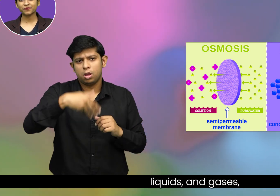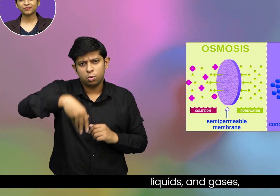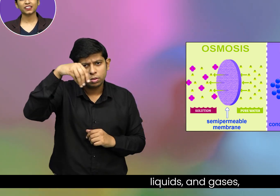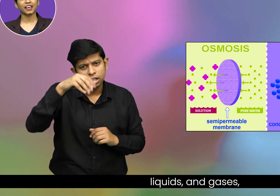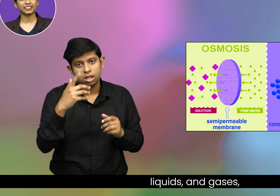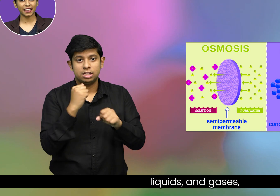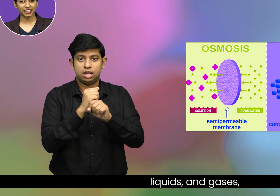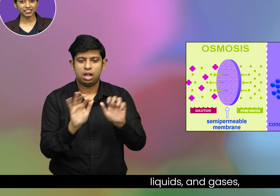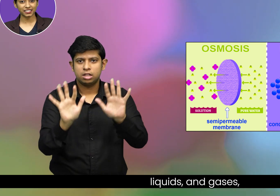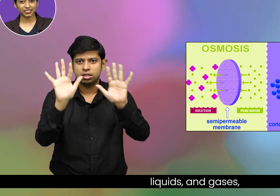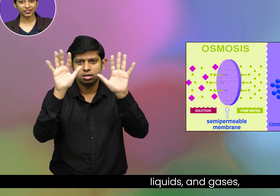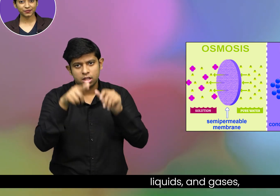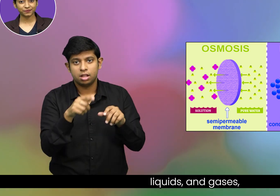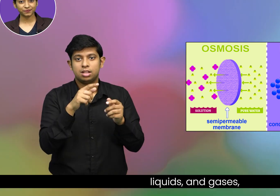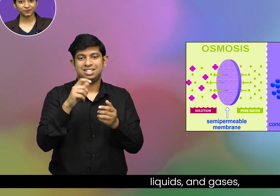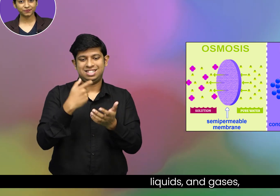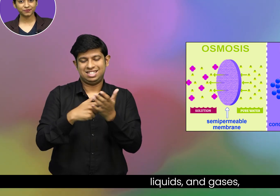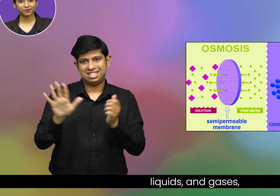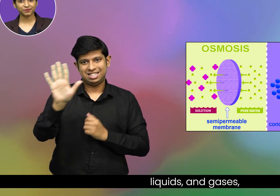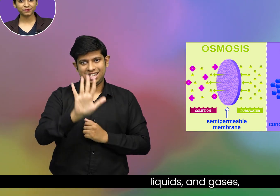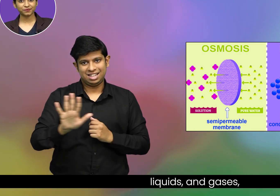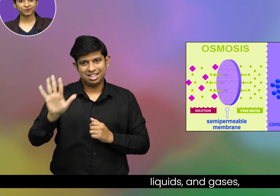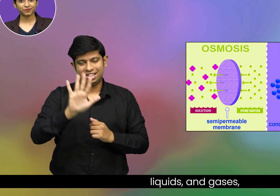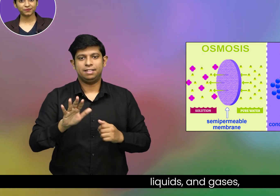liquids and gases